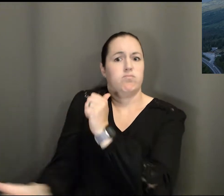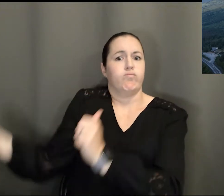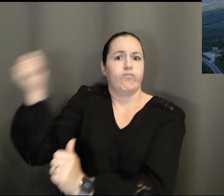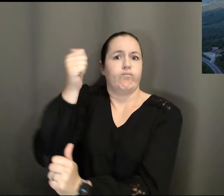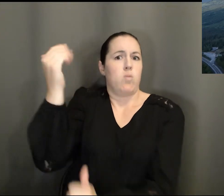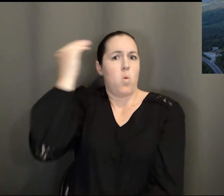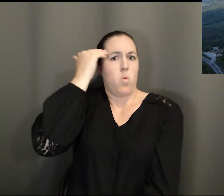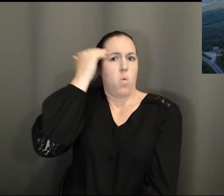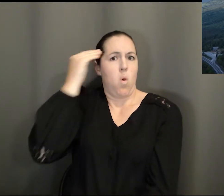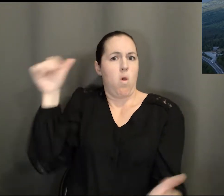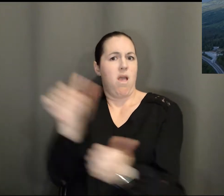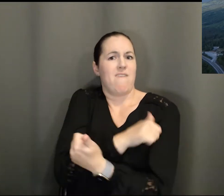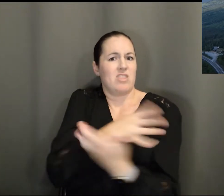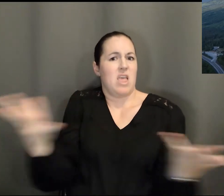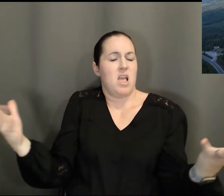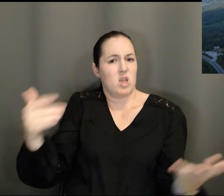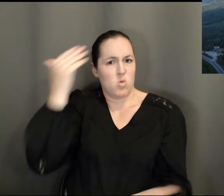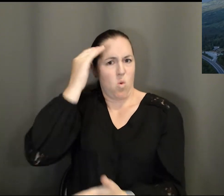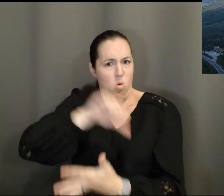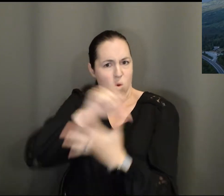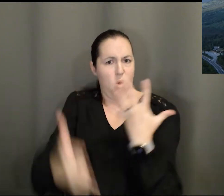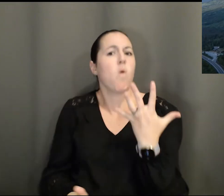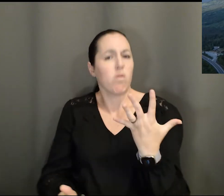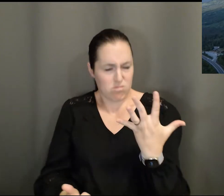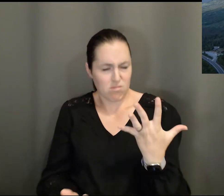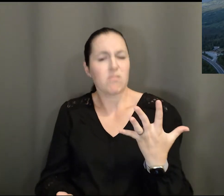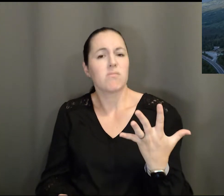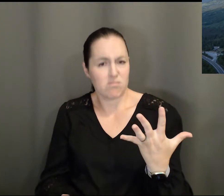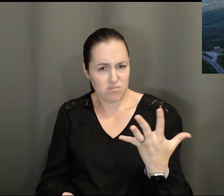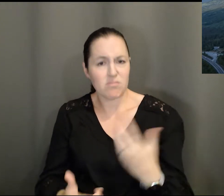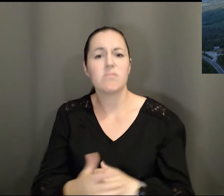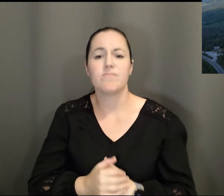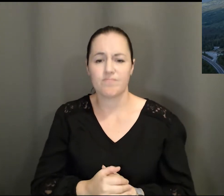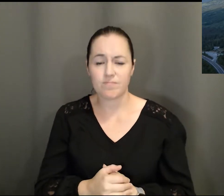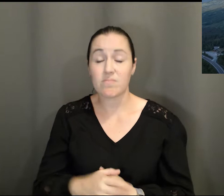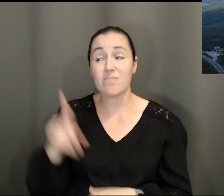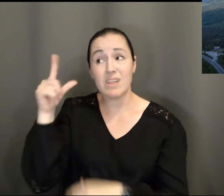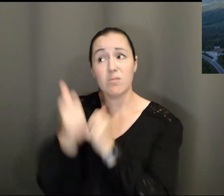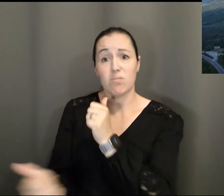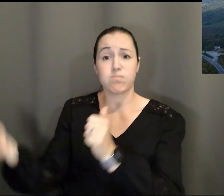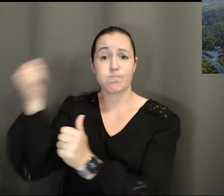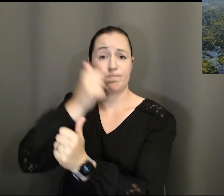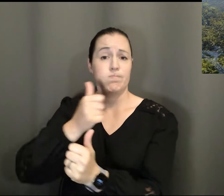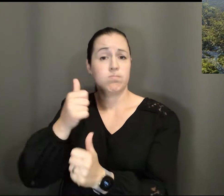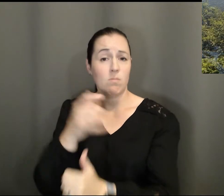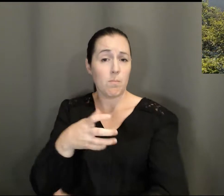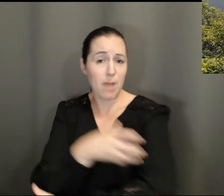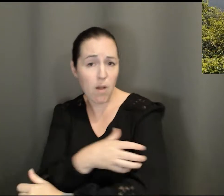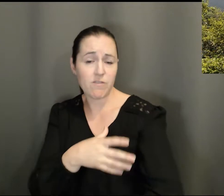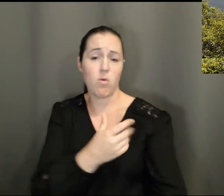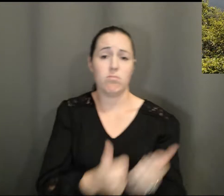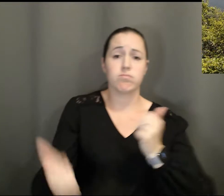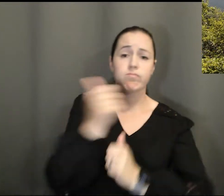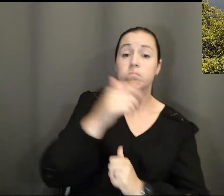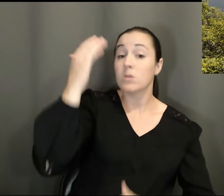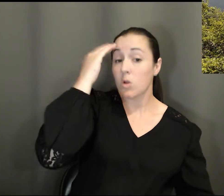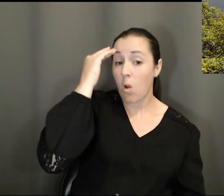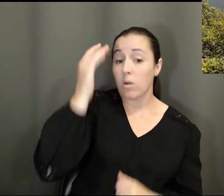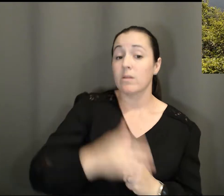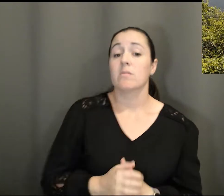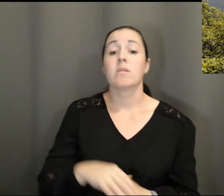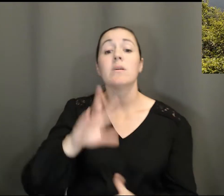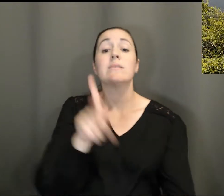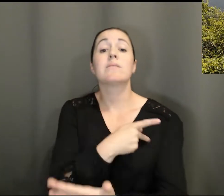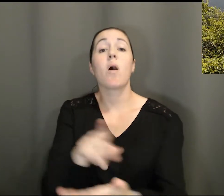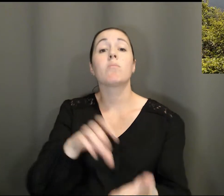His power is absolute. His understanding is beyond comprehension. See, God knows all there